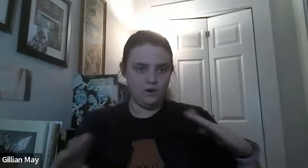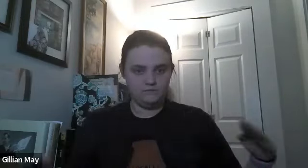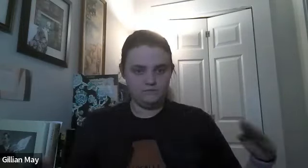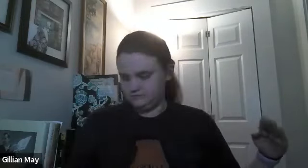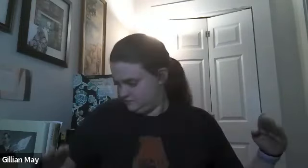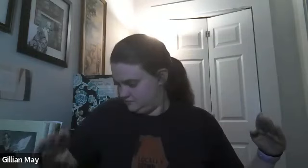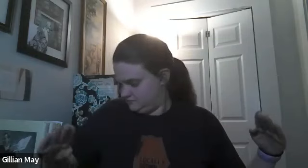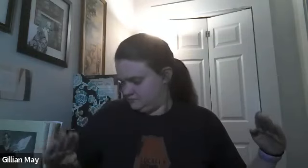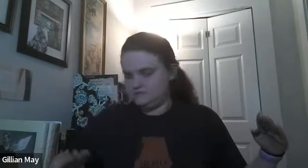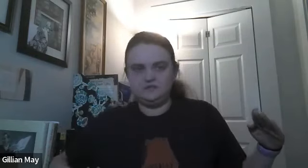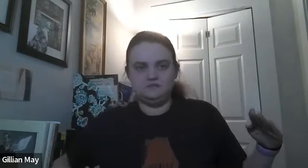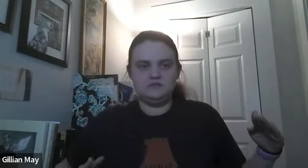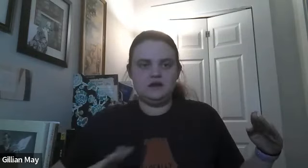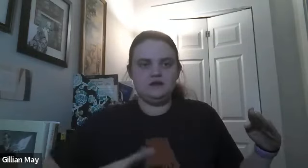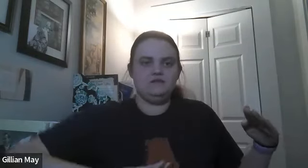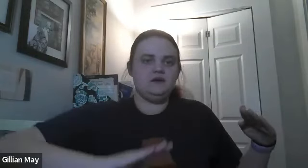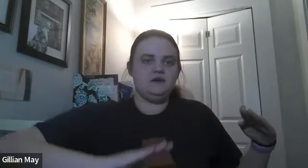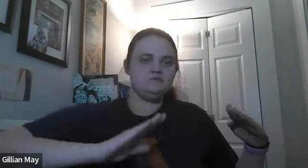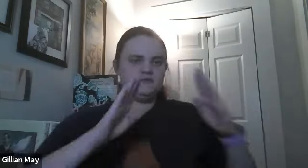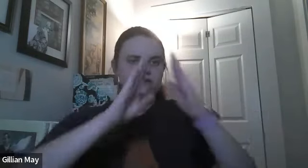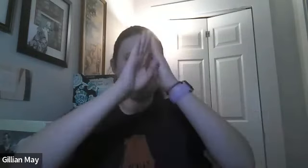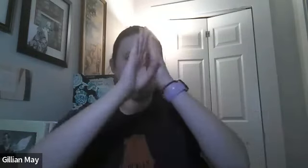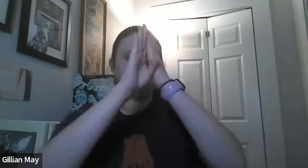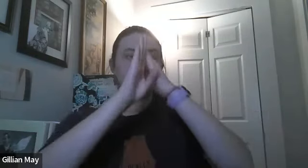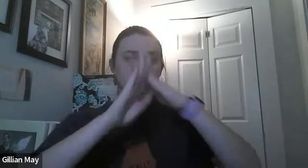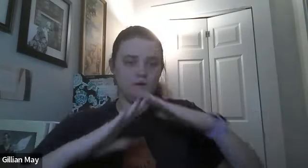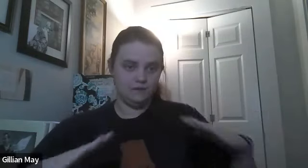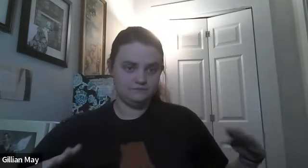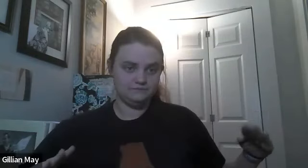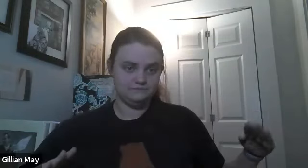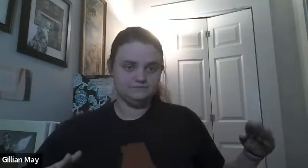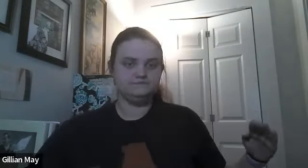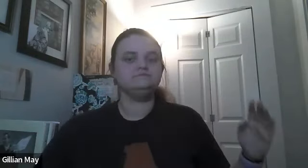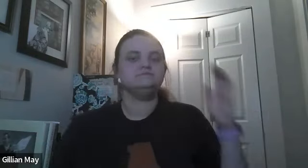Calm. Do not have the elbow space for that. Calm. Mm-hmm.